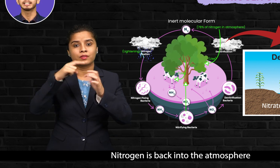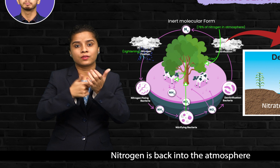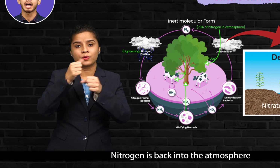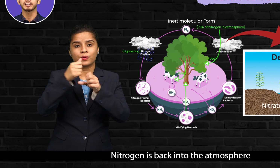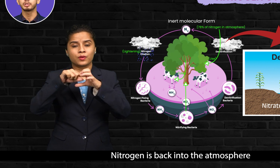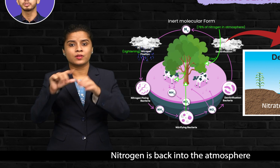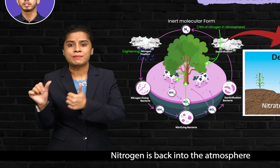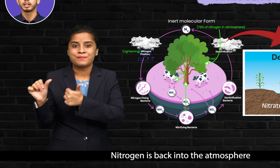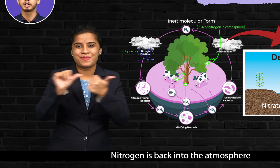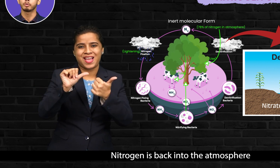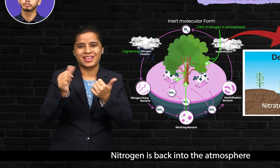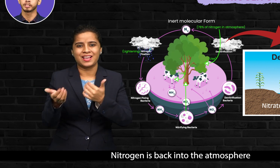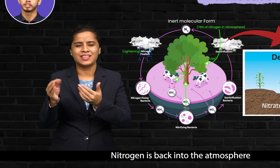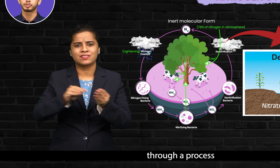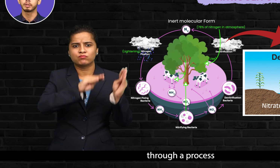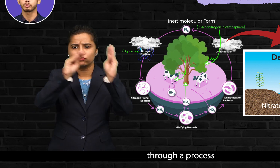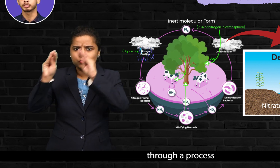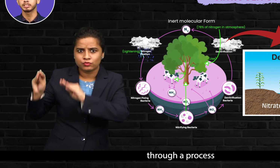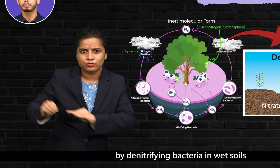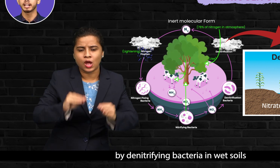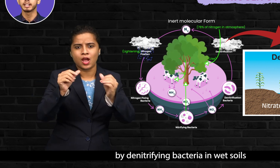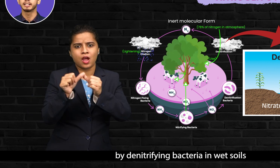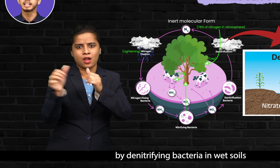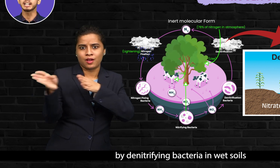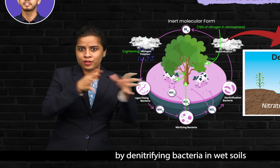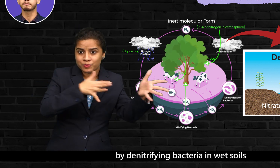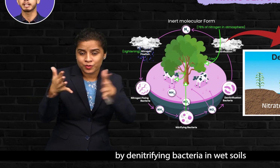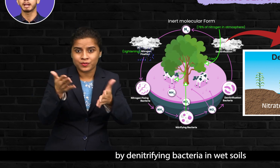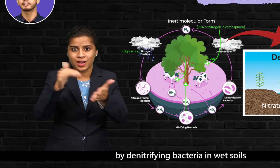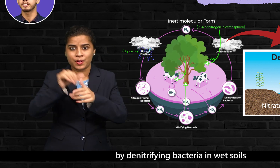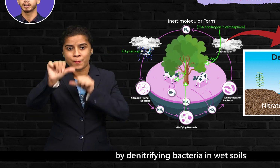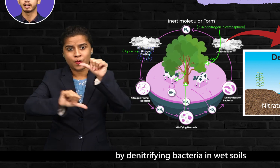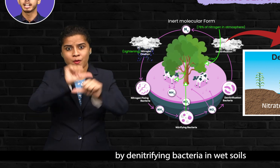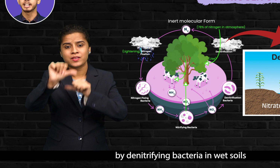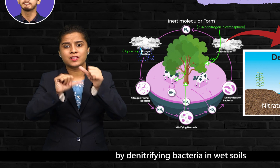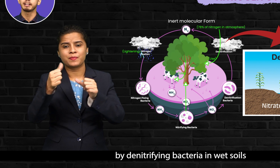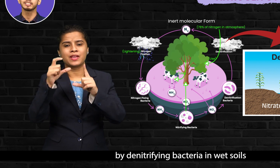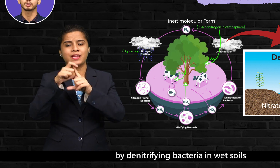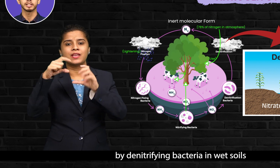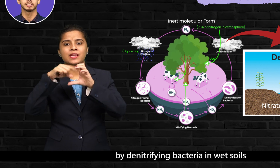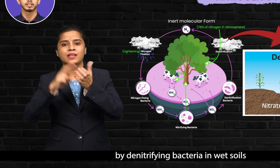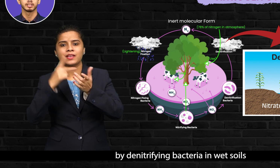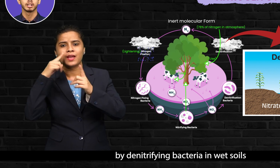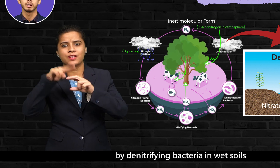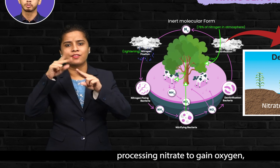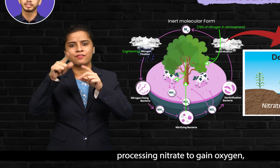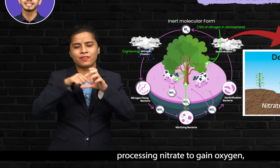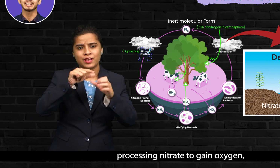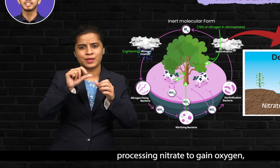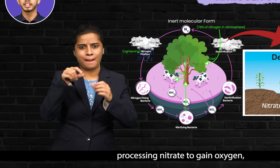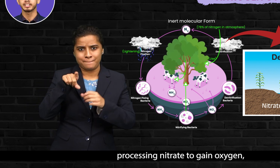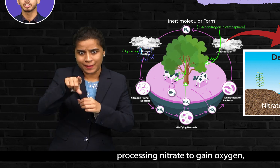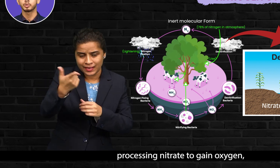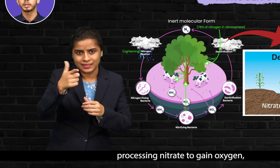Nitrogen gets back into the atmosphere through a process by denitrifying bacteria in wet soils,